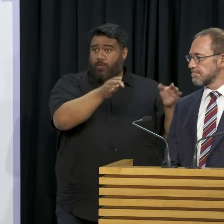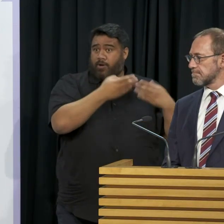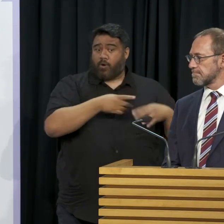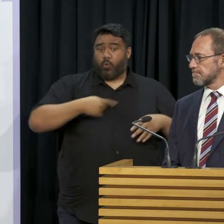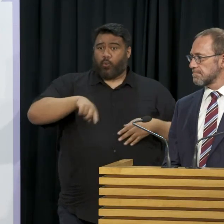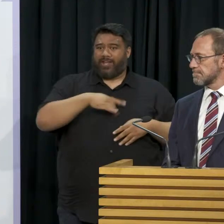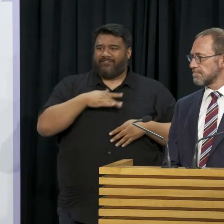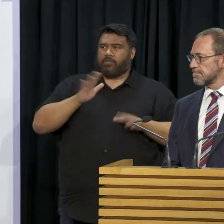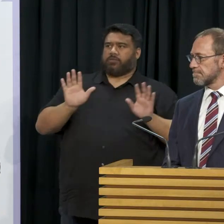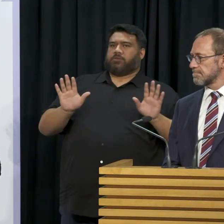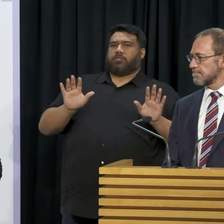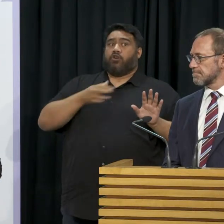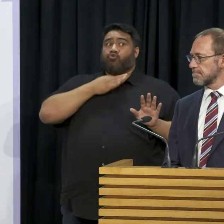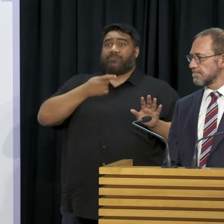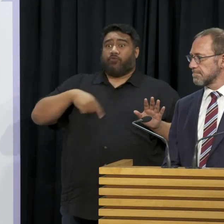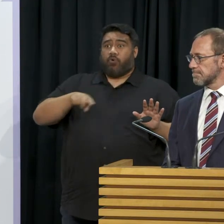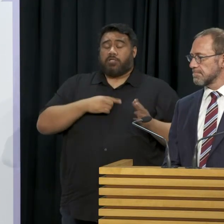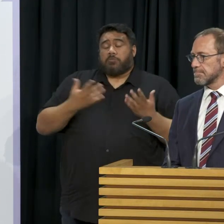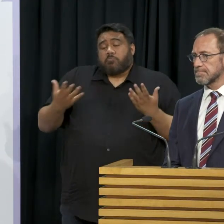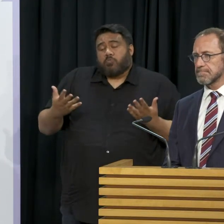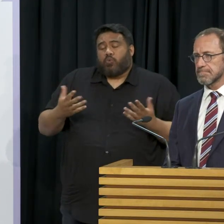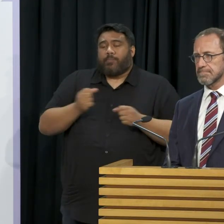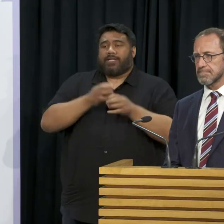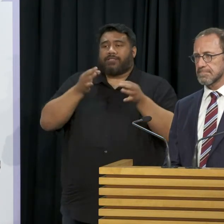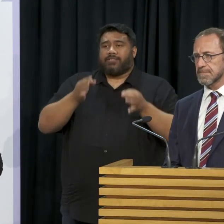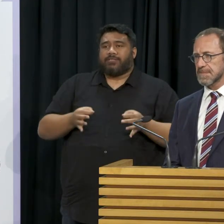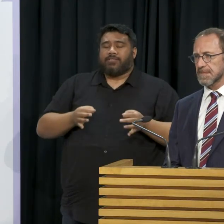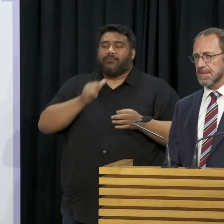risk to us, then we'll reconsider what our arrangements look like.